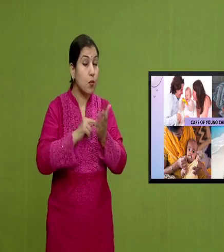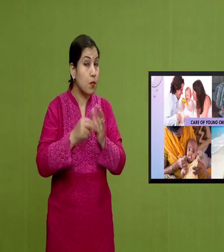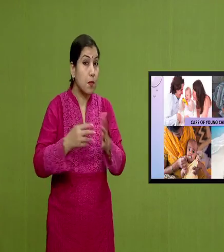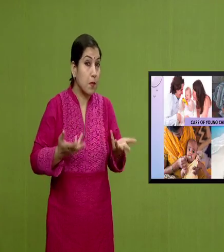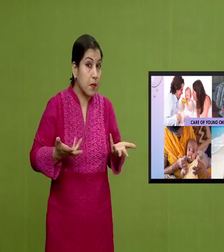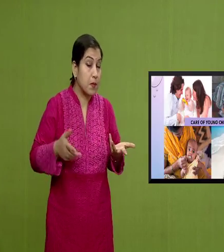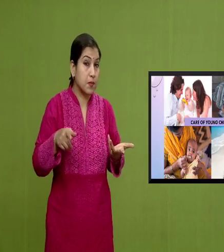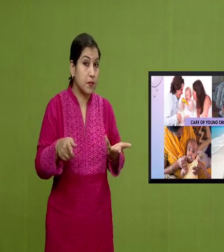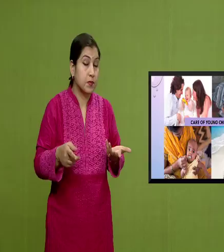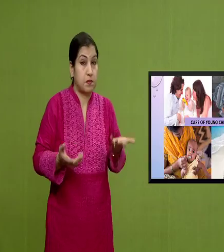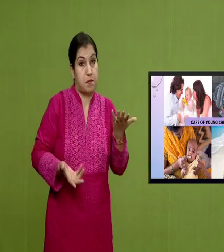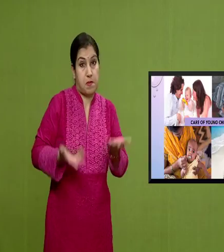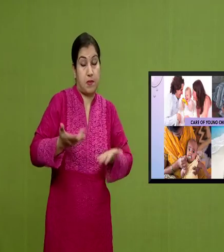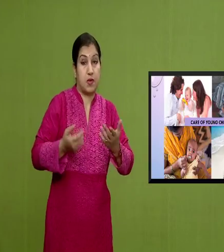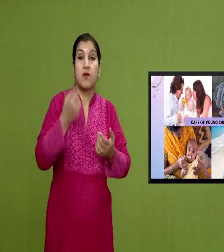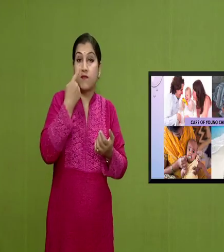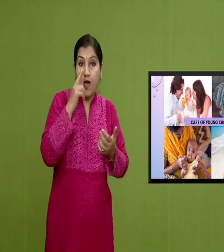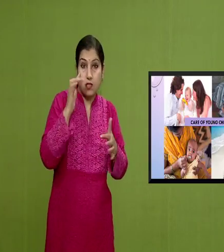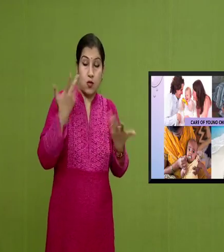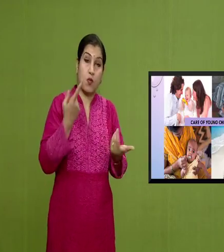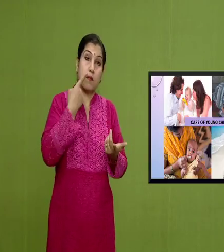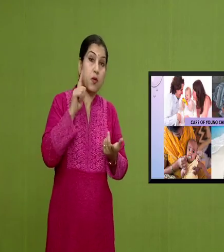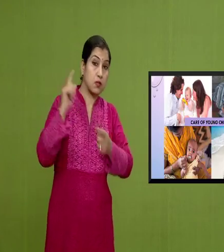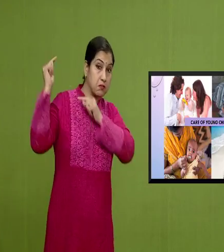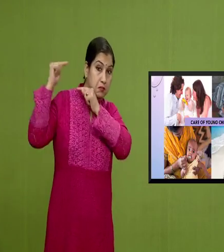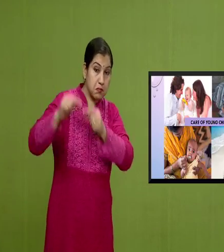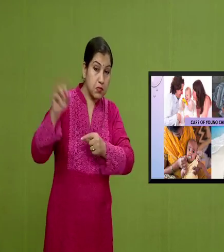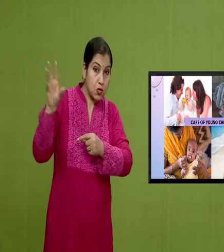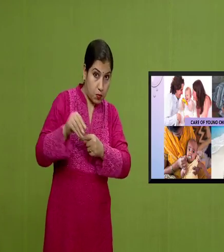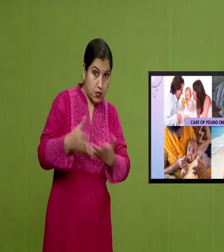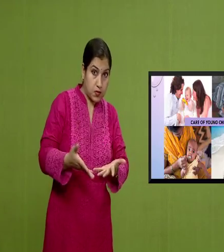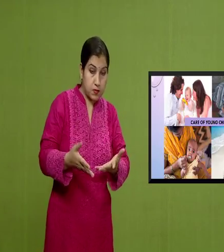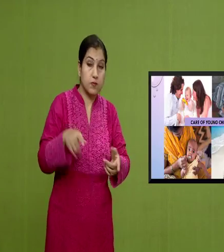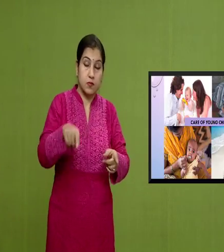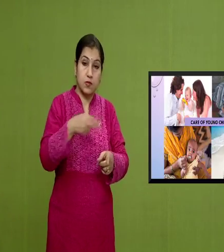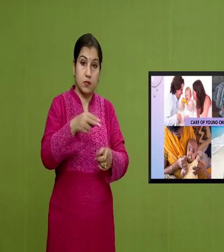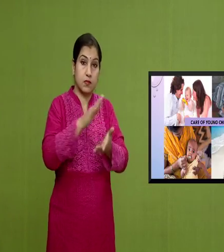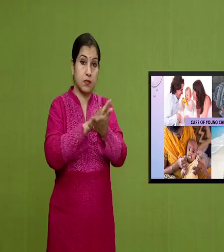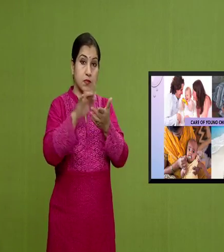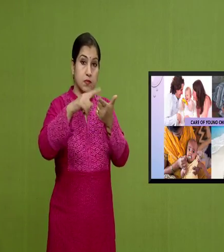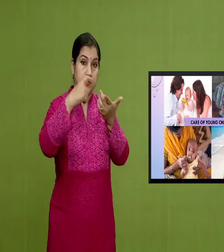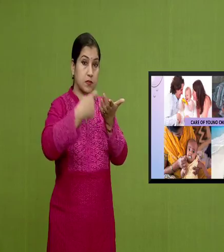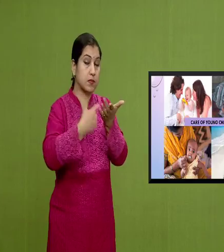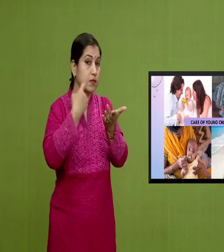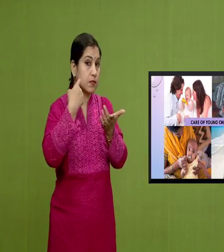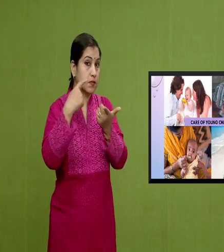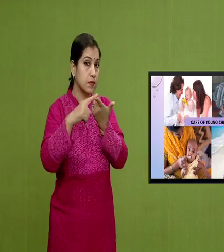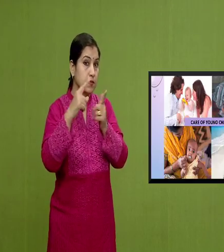feature is a hereditary feature, and eyes will be blue when